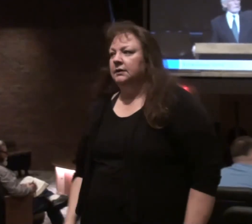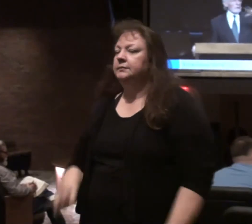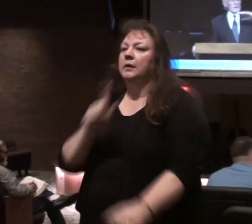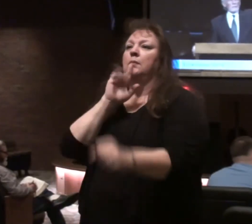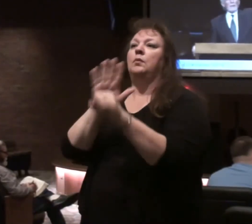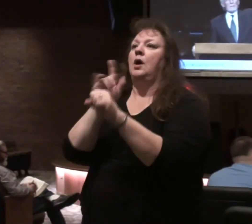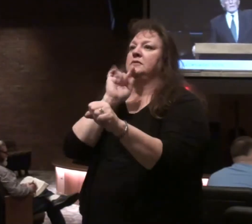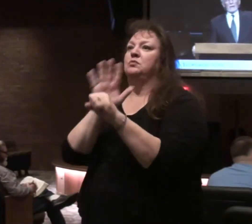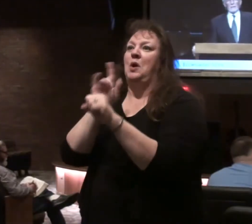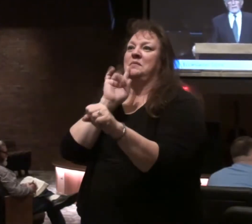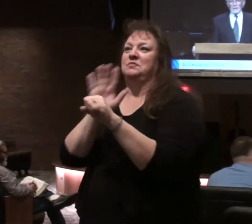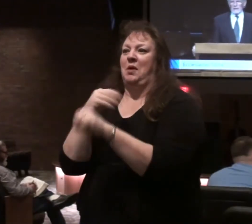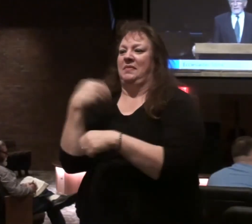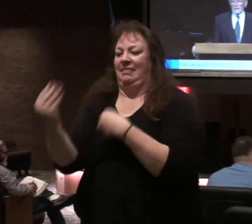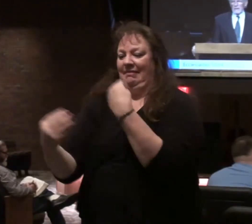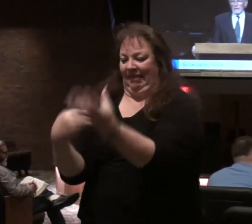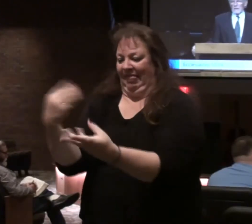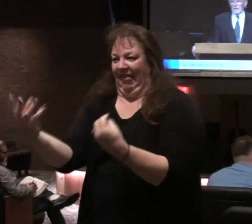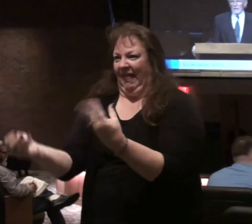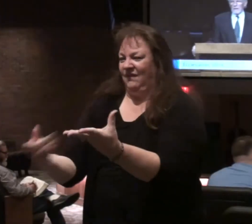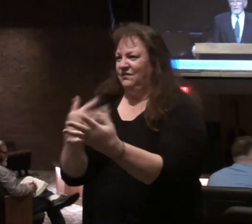Promise everything. Promise everything.